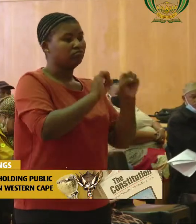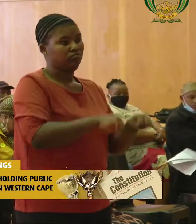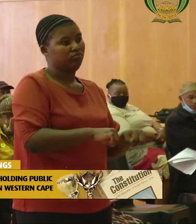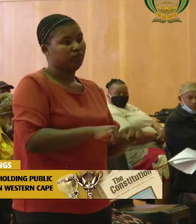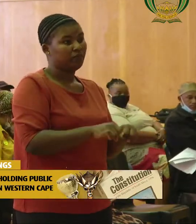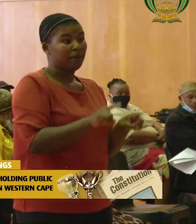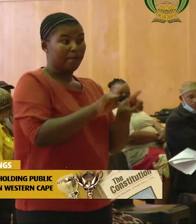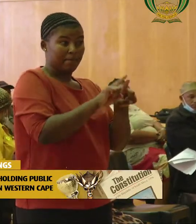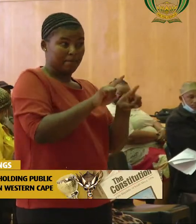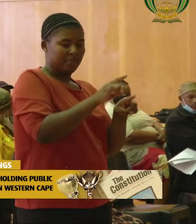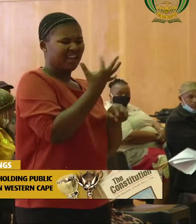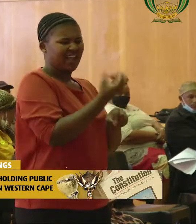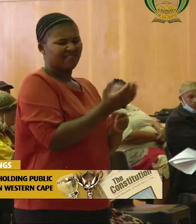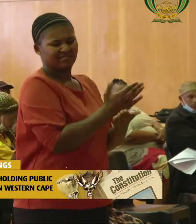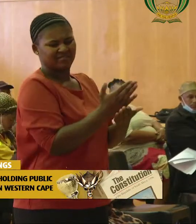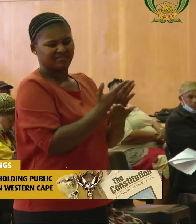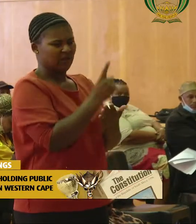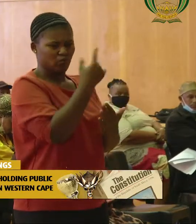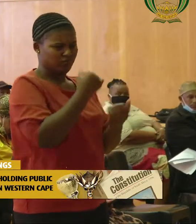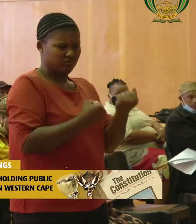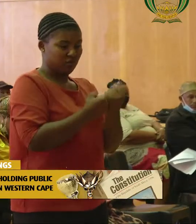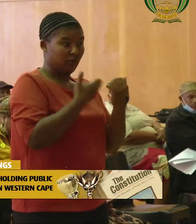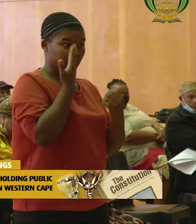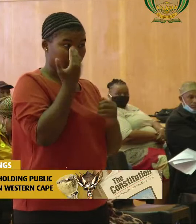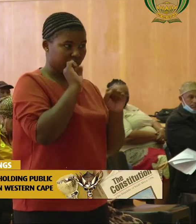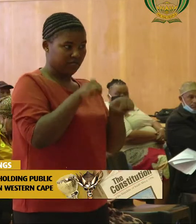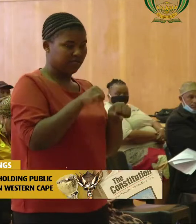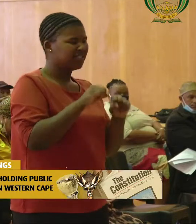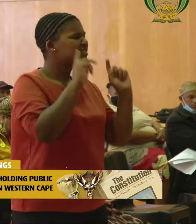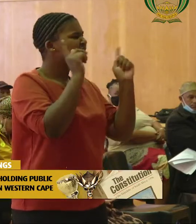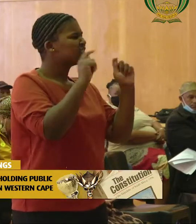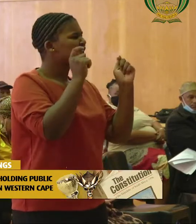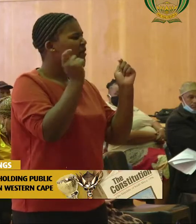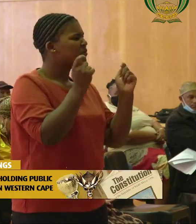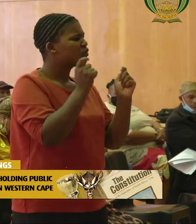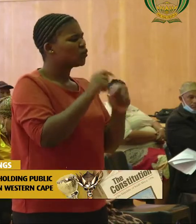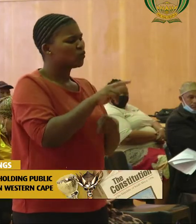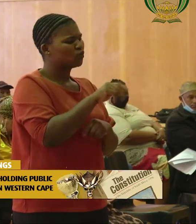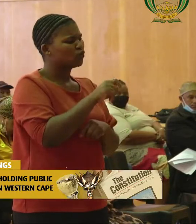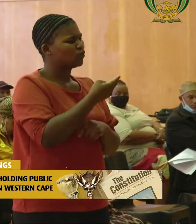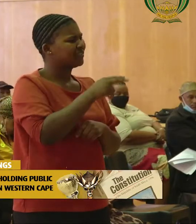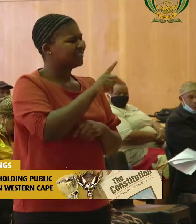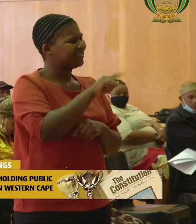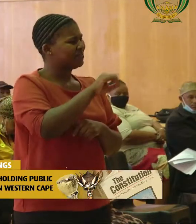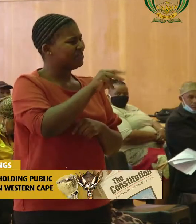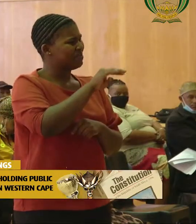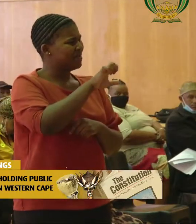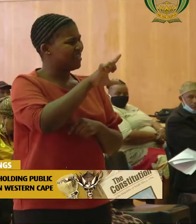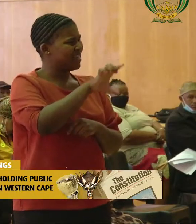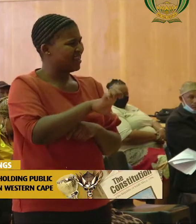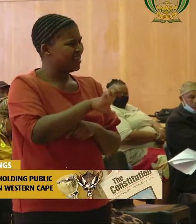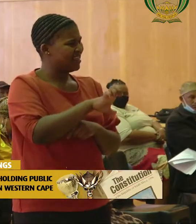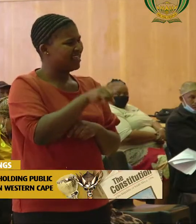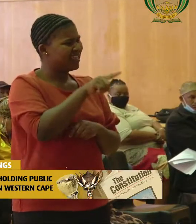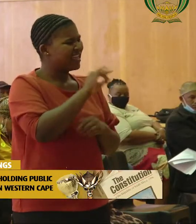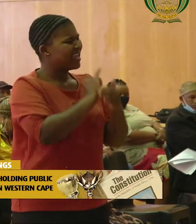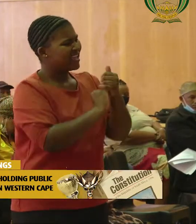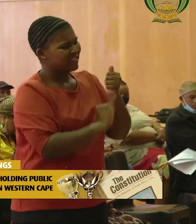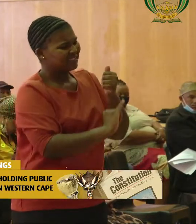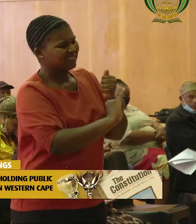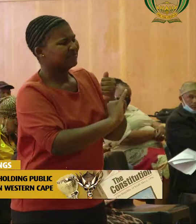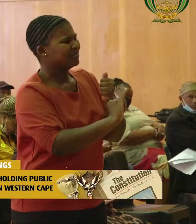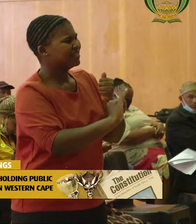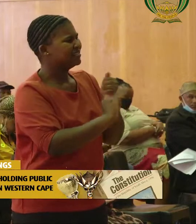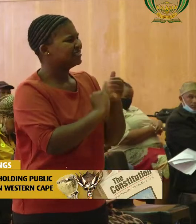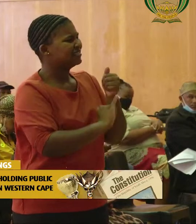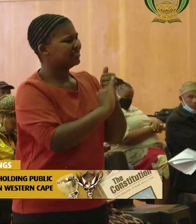Indawo esingayixhasiyo ngumcimbi kaMthuzimele, uzimele egeqe independent ngalasemzini.